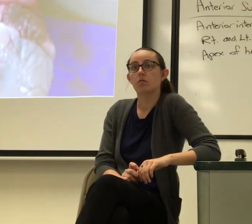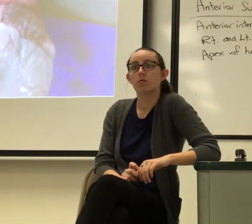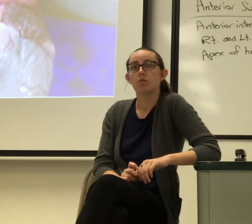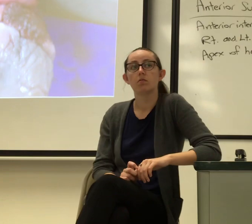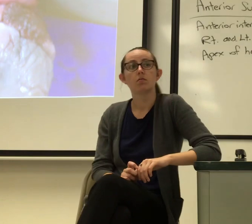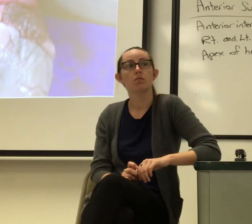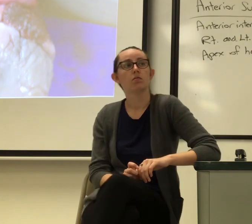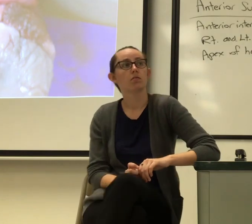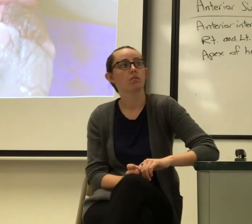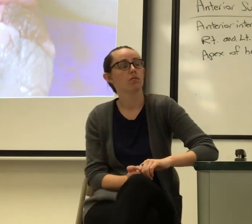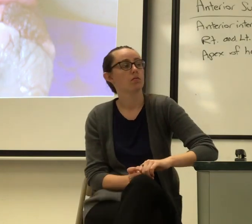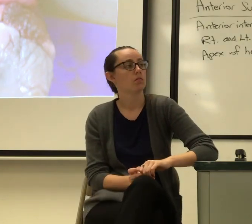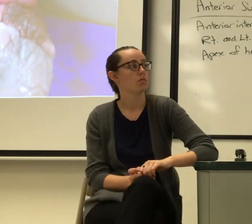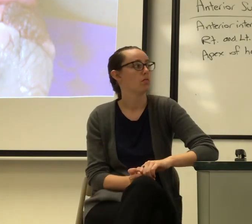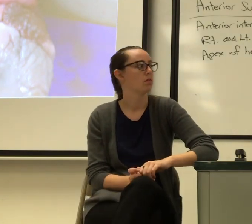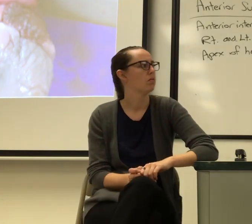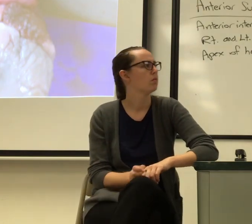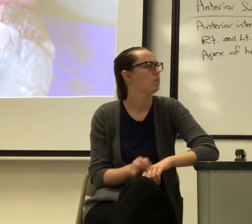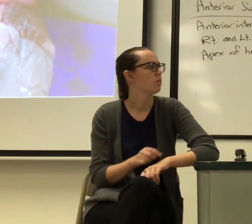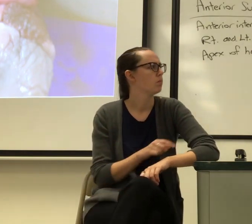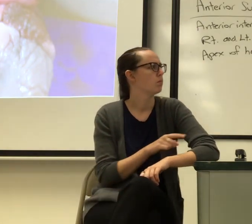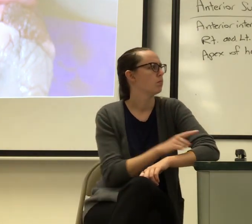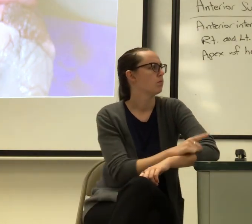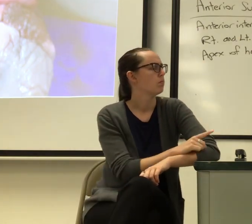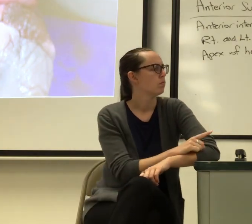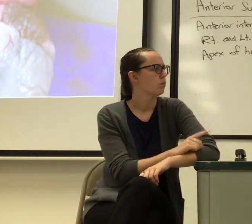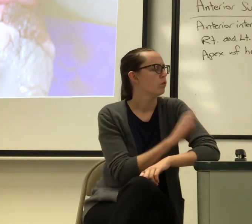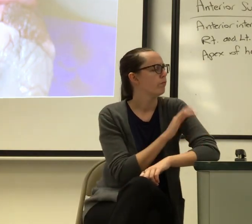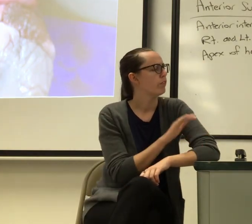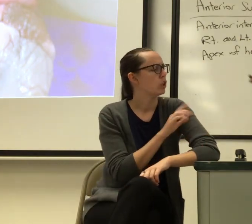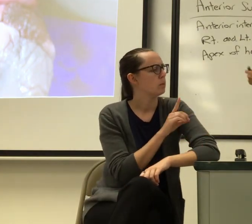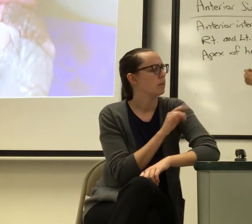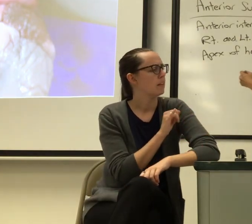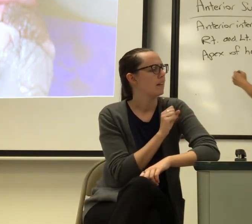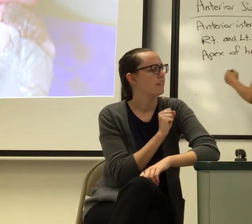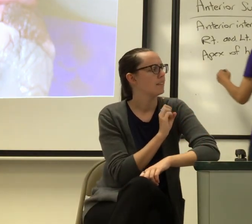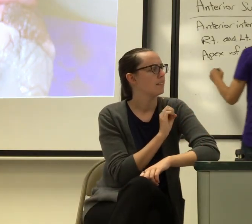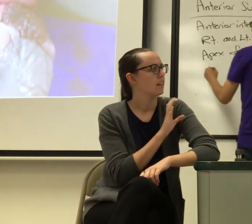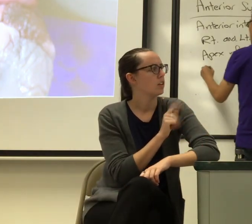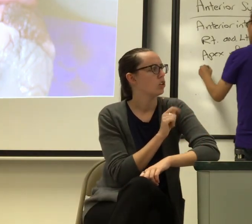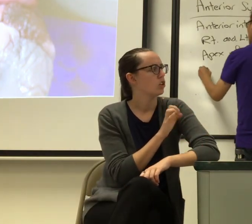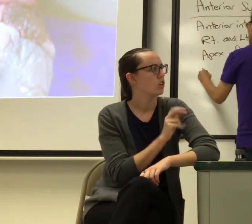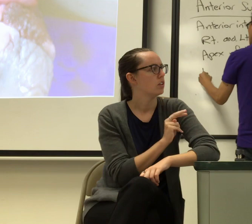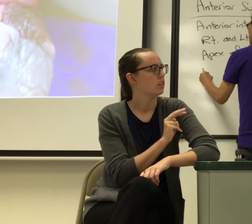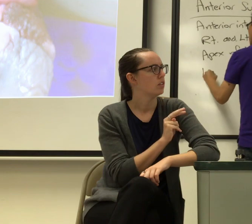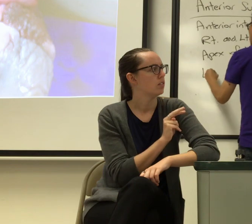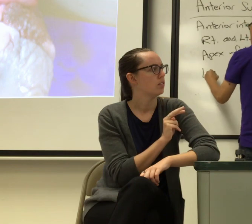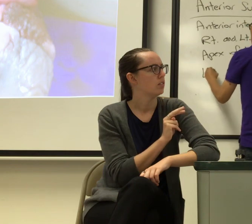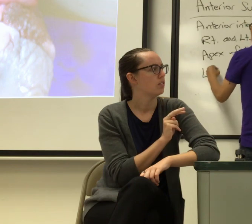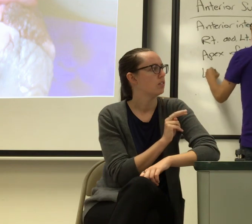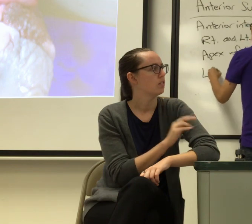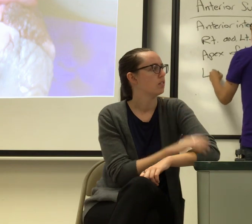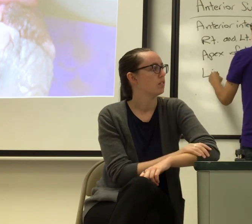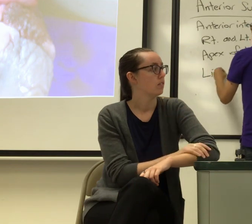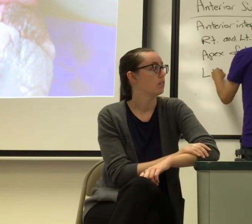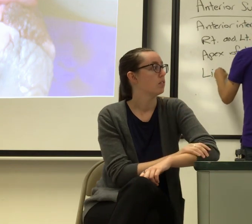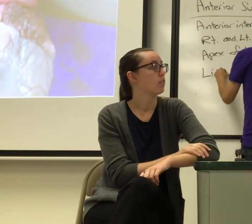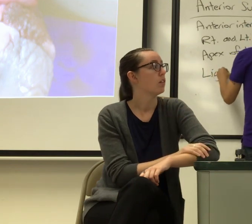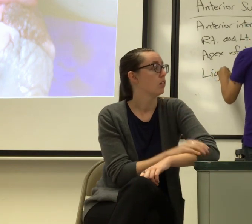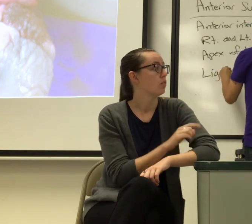want. One structure called the ligamentum arteriosum, you have to identify.